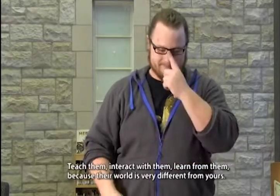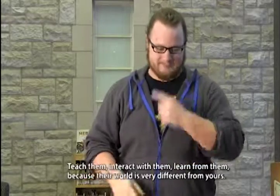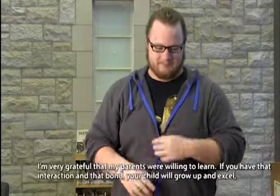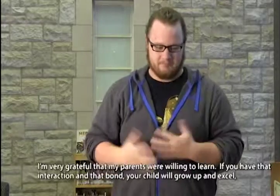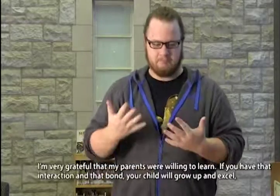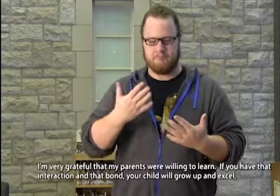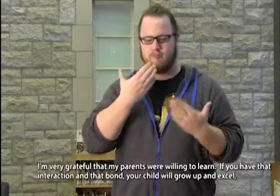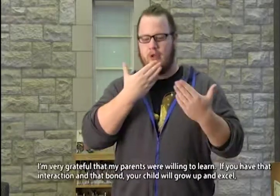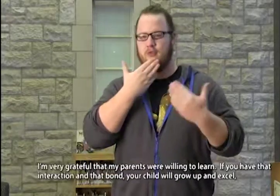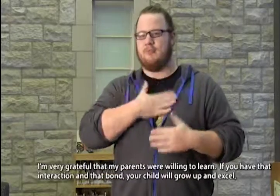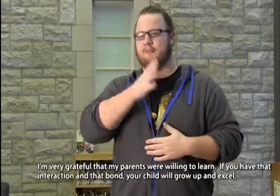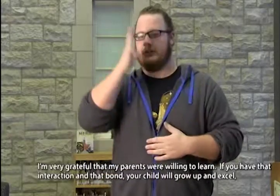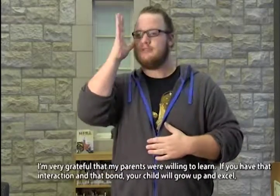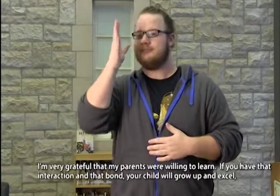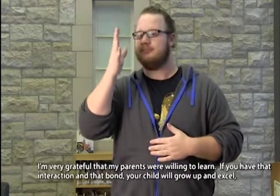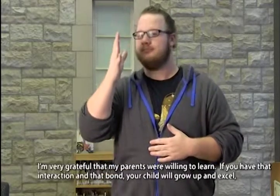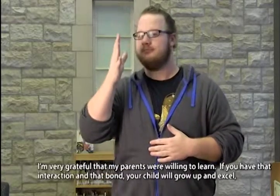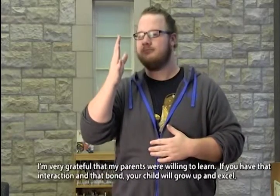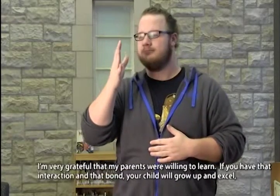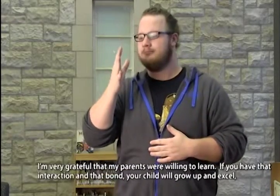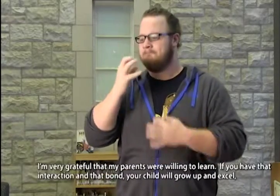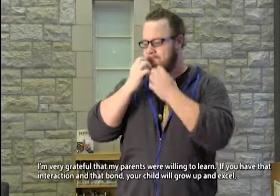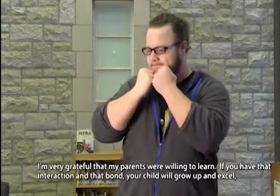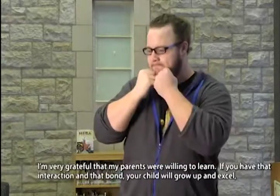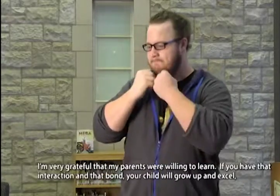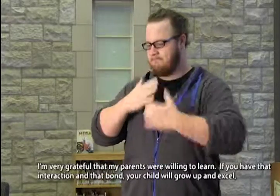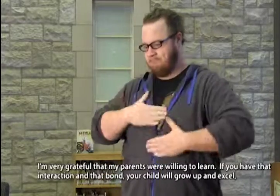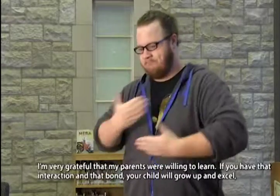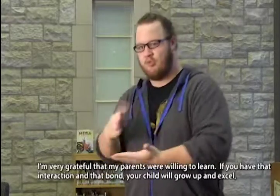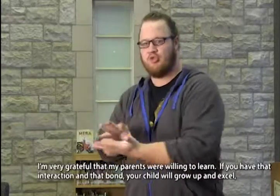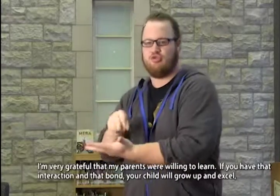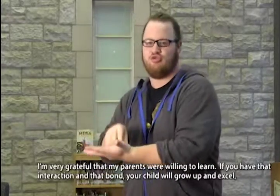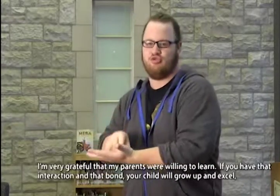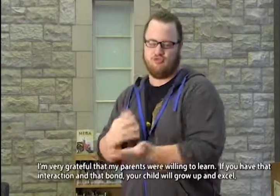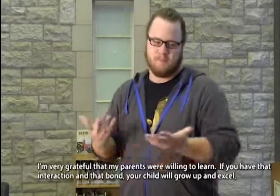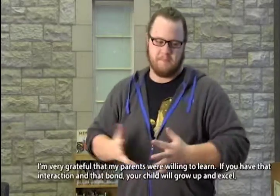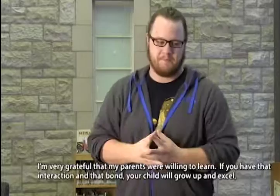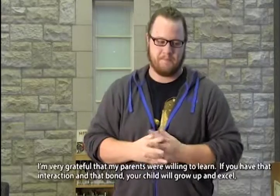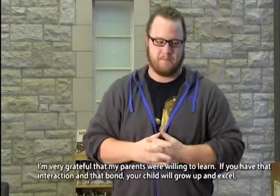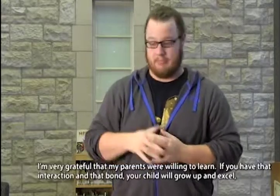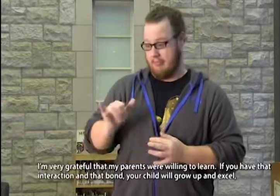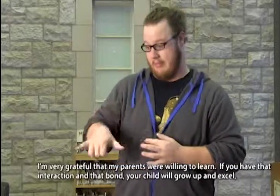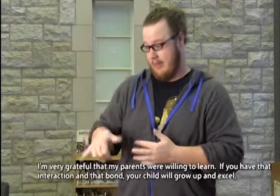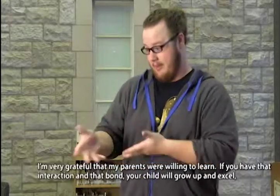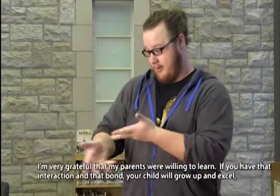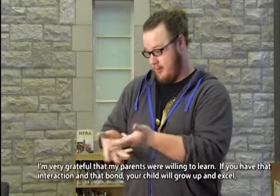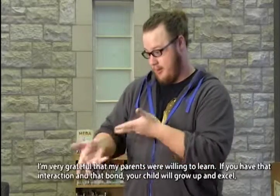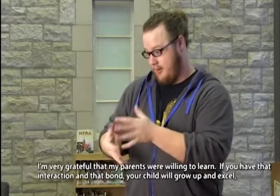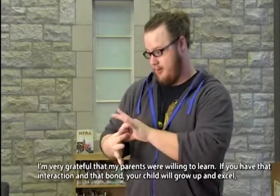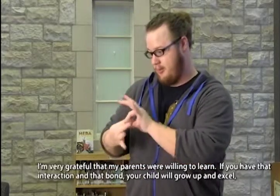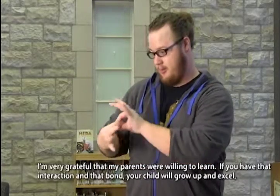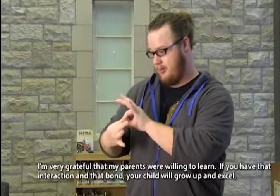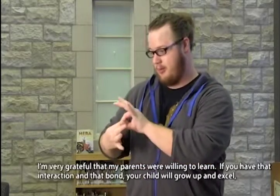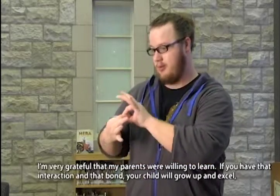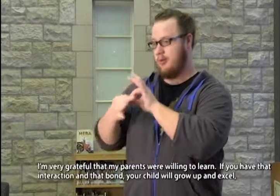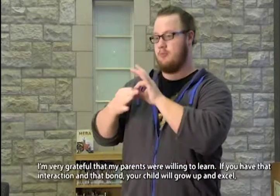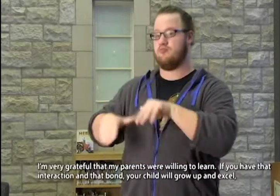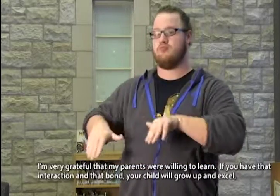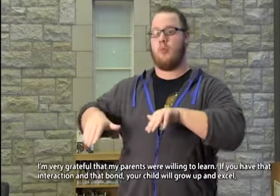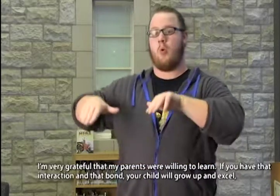I'm very grateful that my parents were willing to learn. And if you have that interaction and that bond, your child will